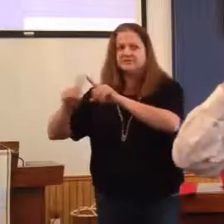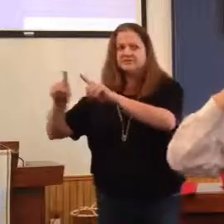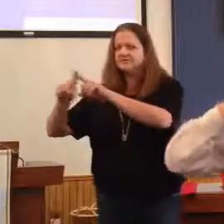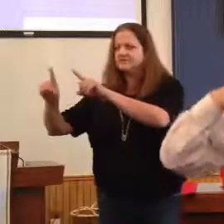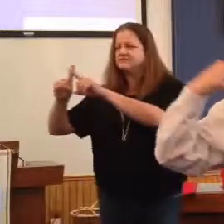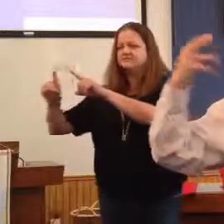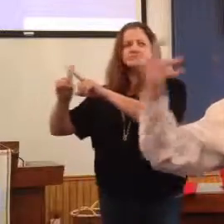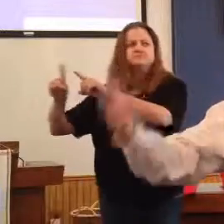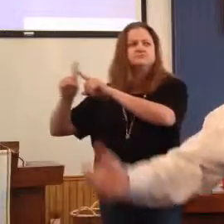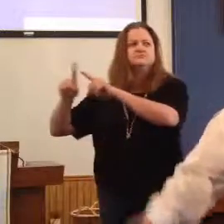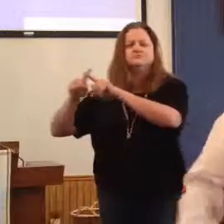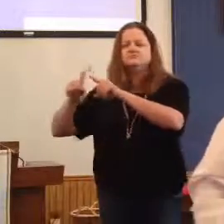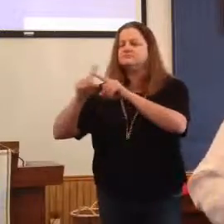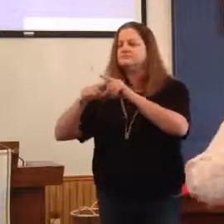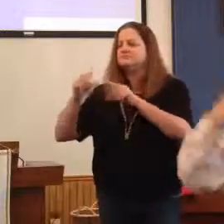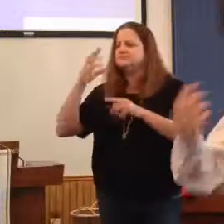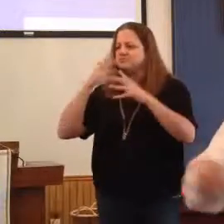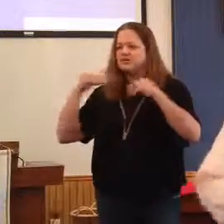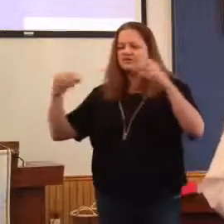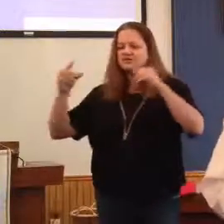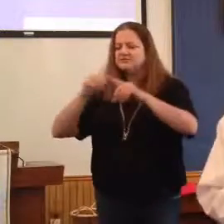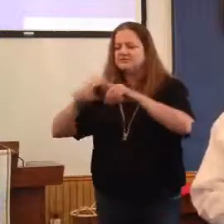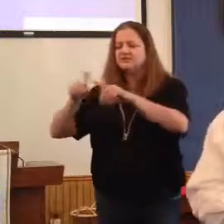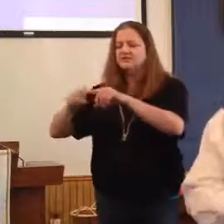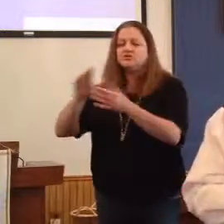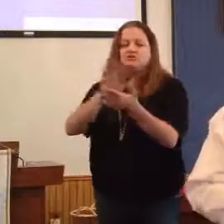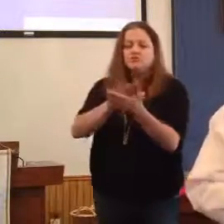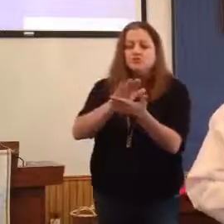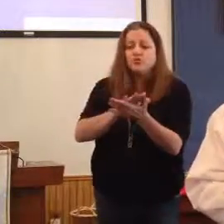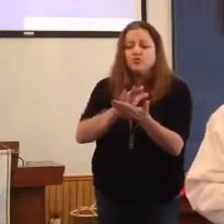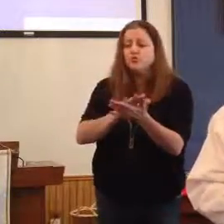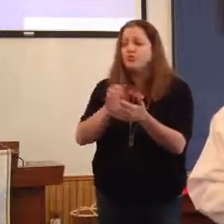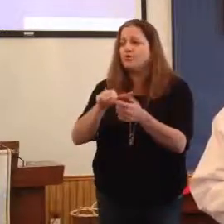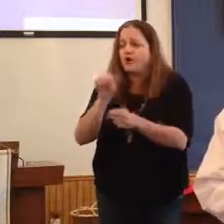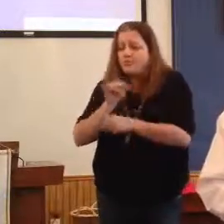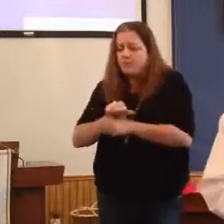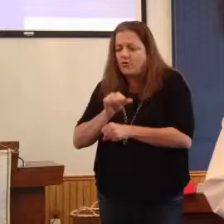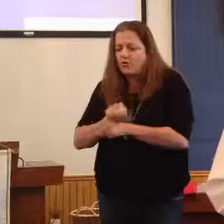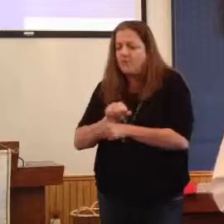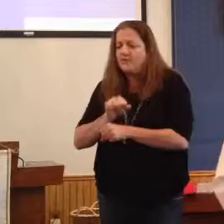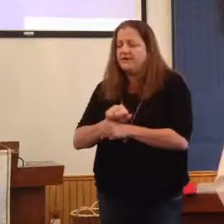You know, experiences in the world, in school, in employment.